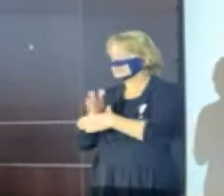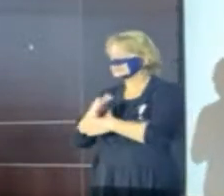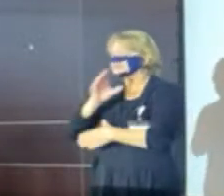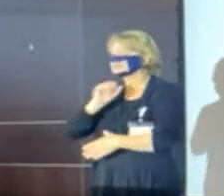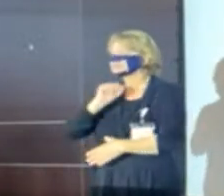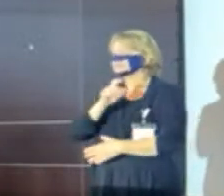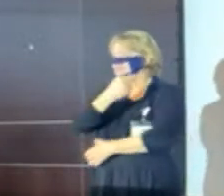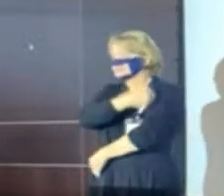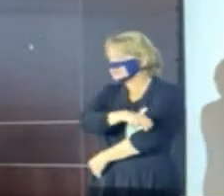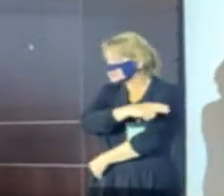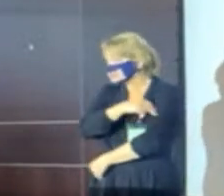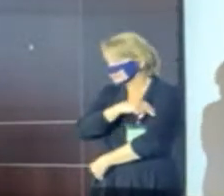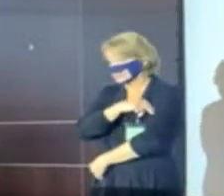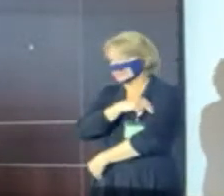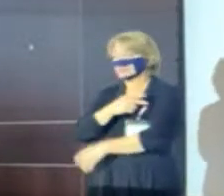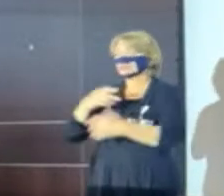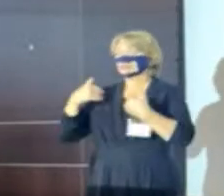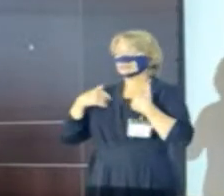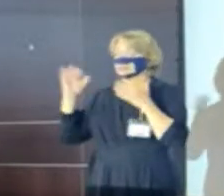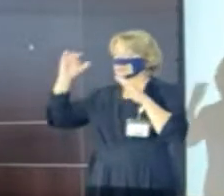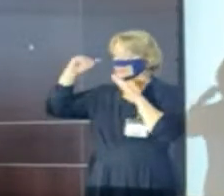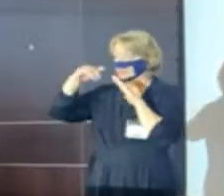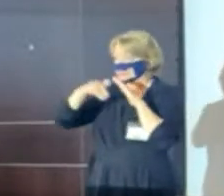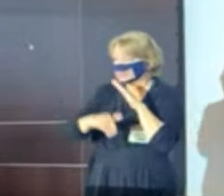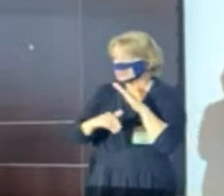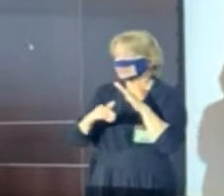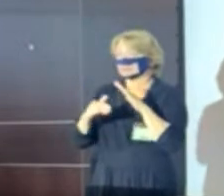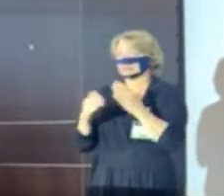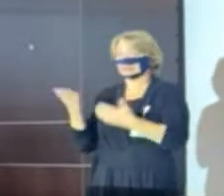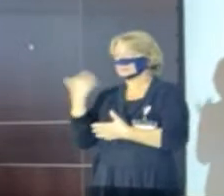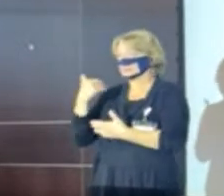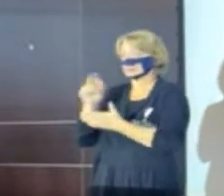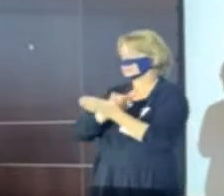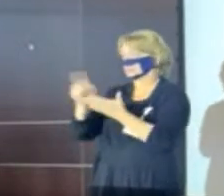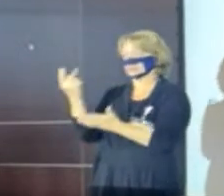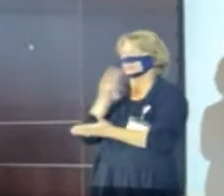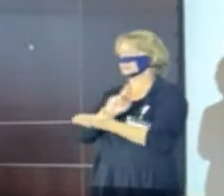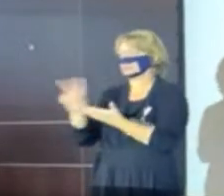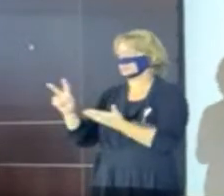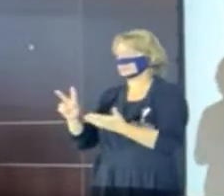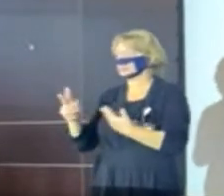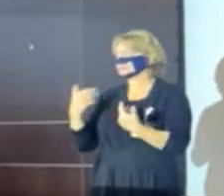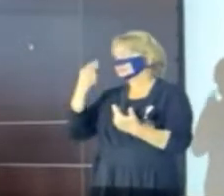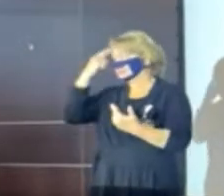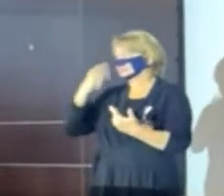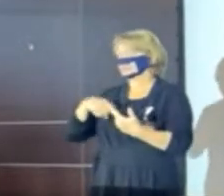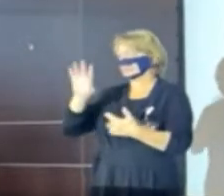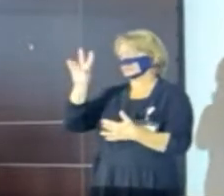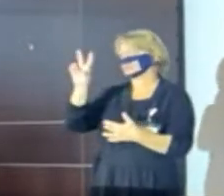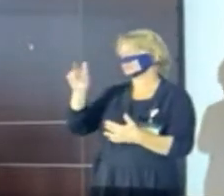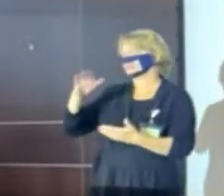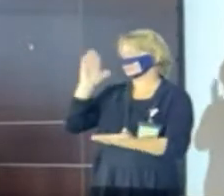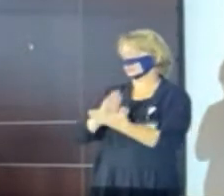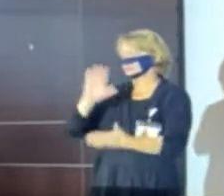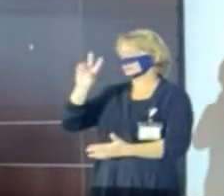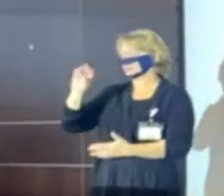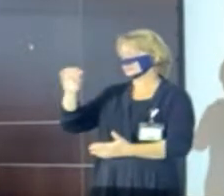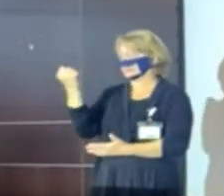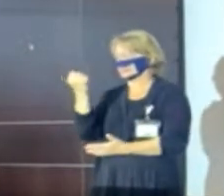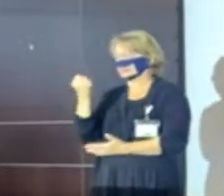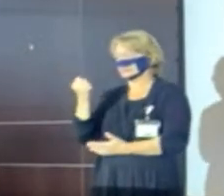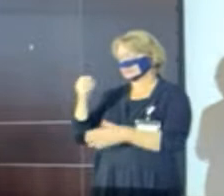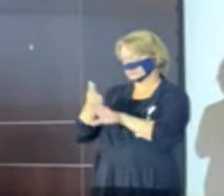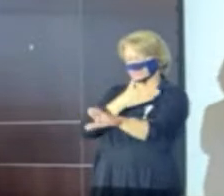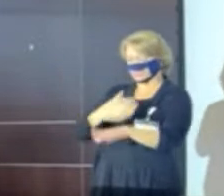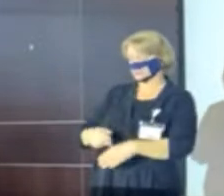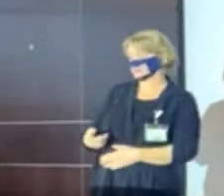hospitalized has trended down, at least in the last week, maybe in the last couple of weeks, down to the low 70s when I think it was in the upper 70s before. I was just wondering if that